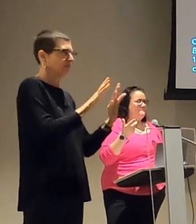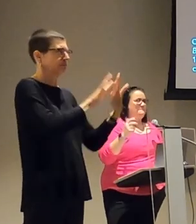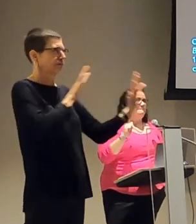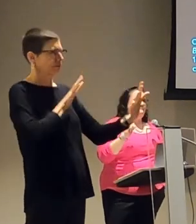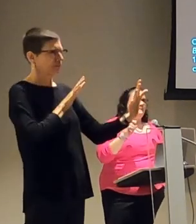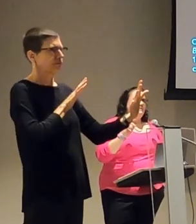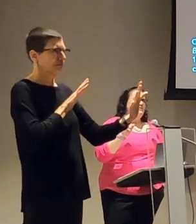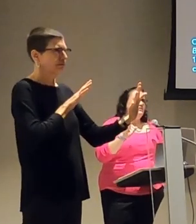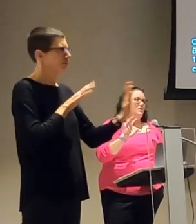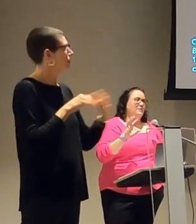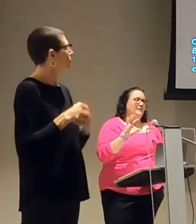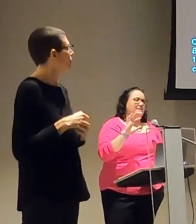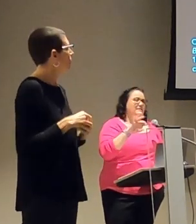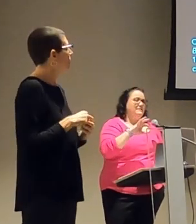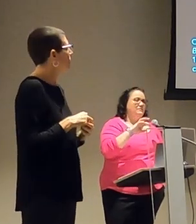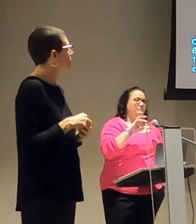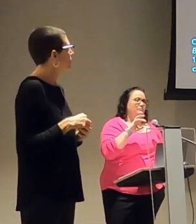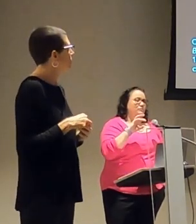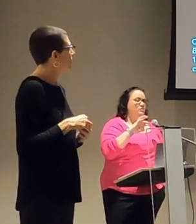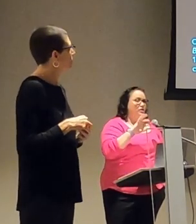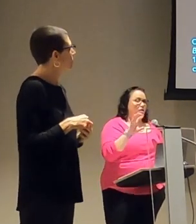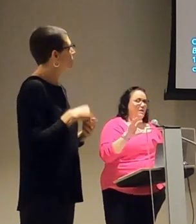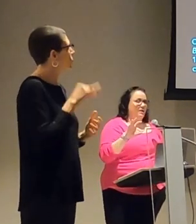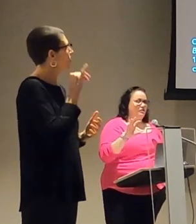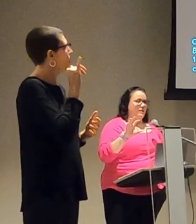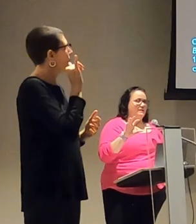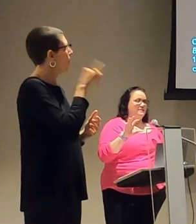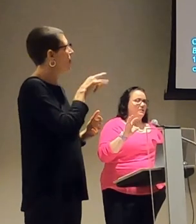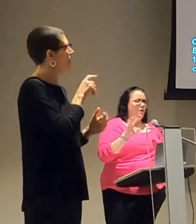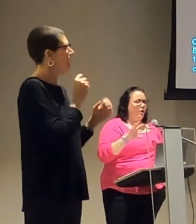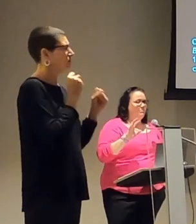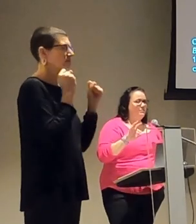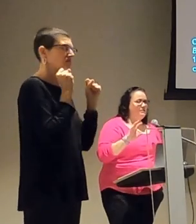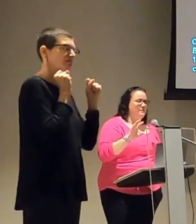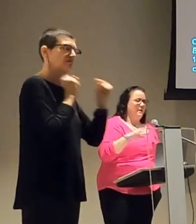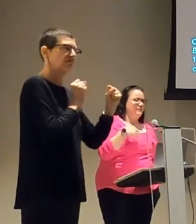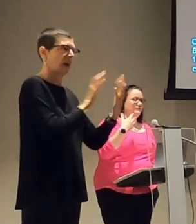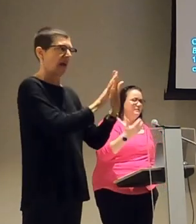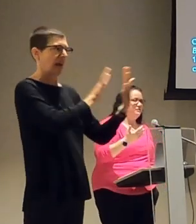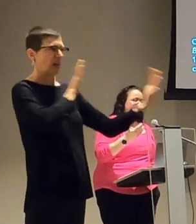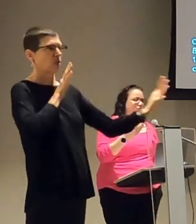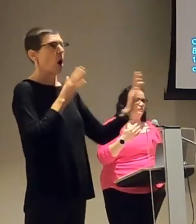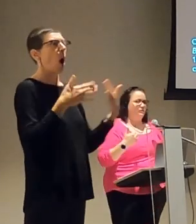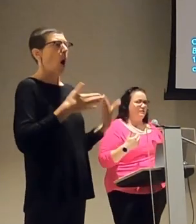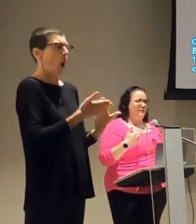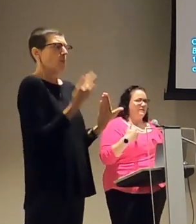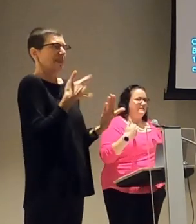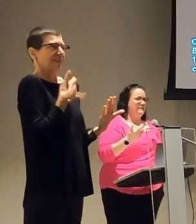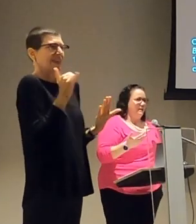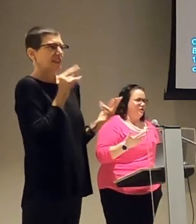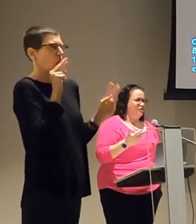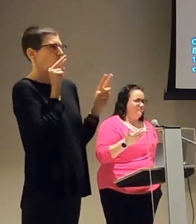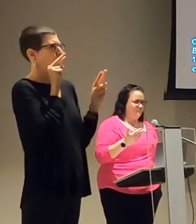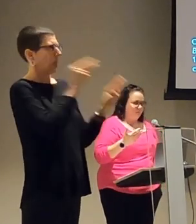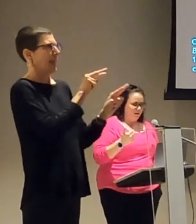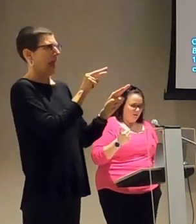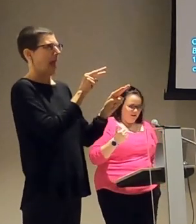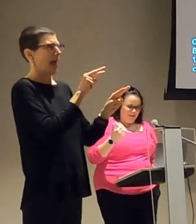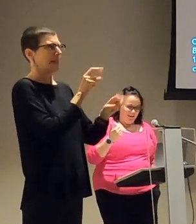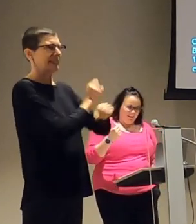tenebrism. So it is this stark contrast that almost kind of feels like you're looking at a